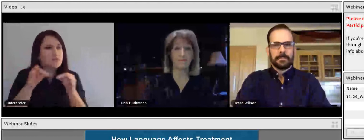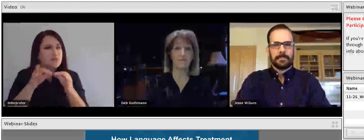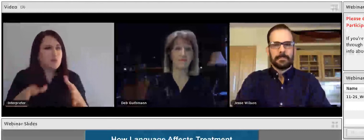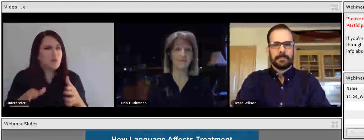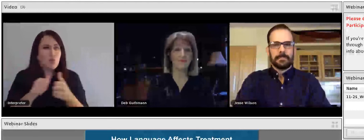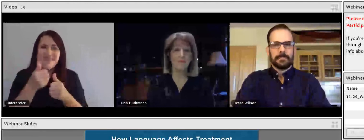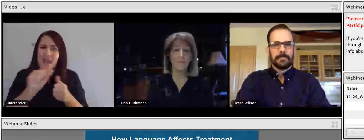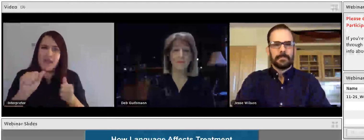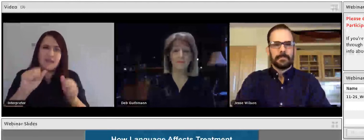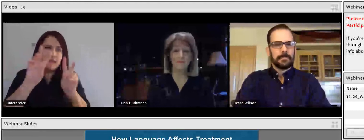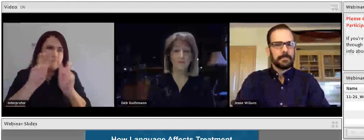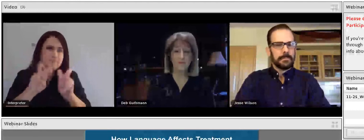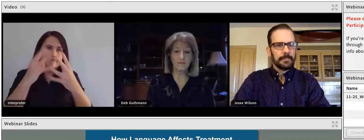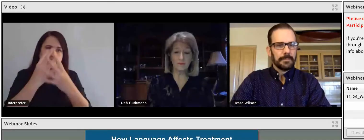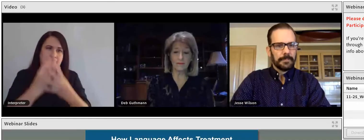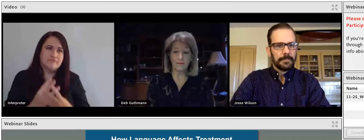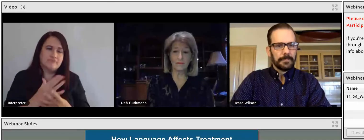client.